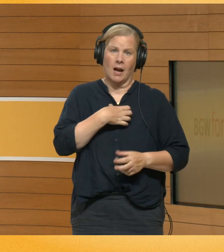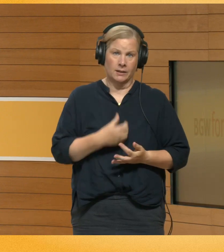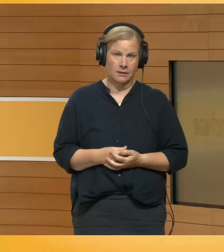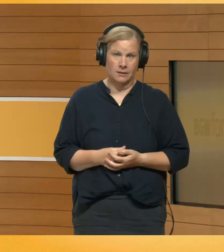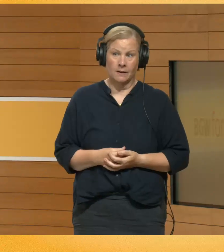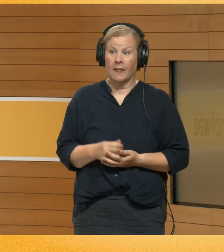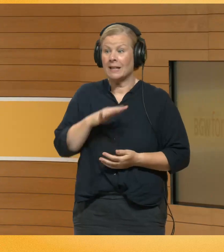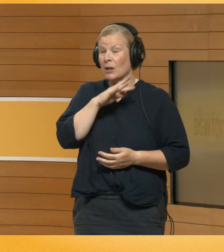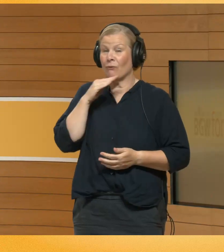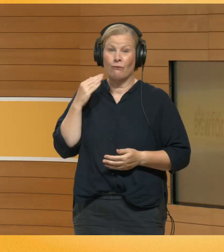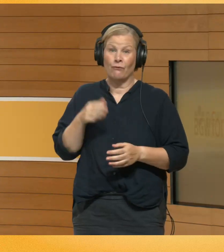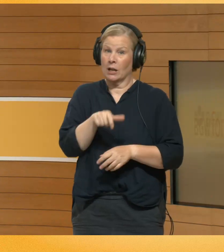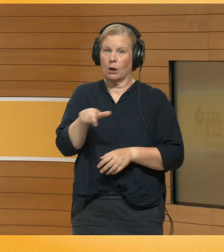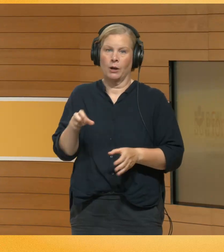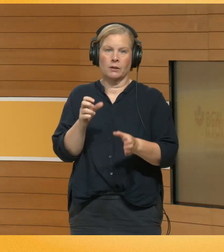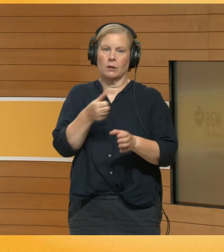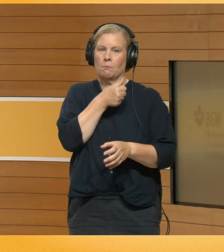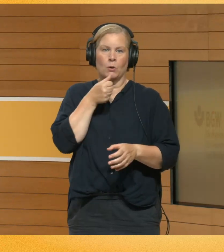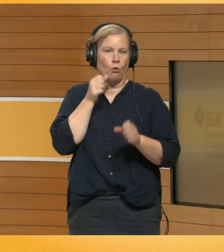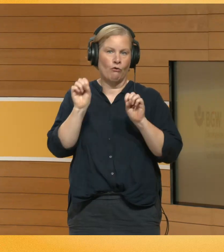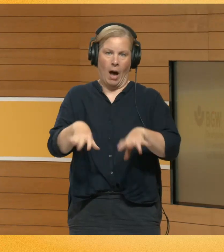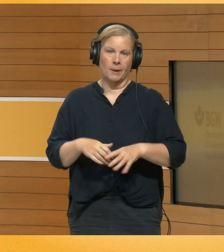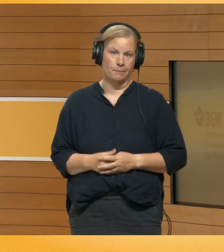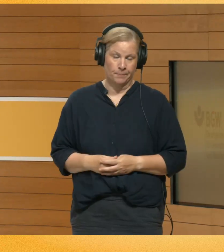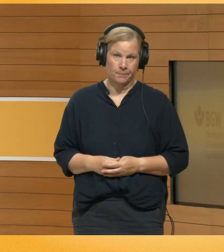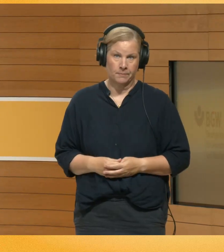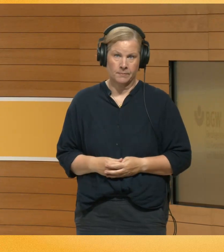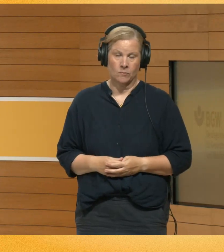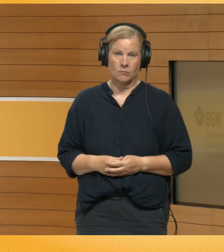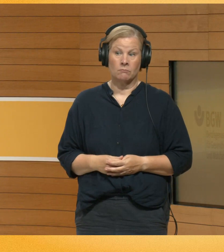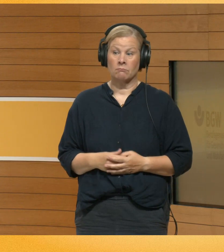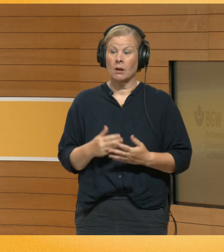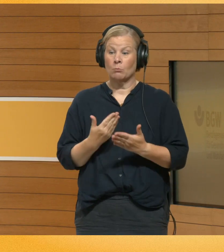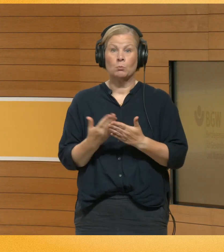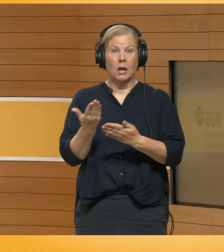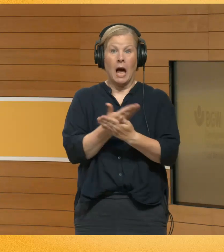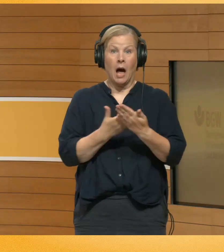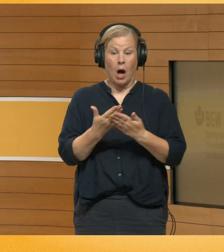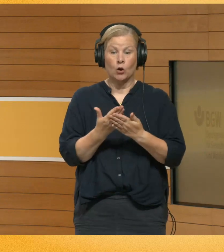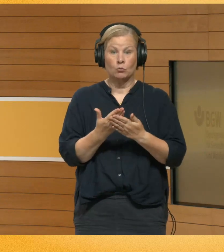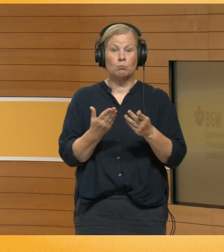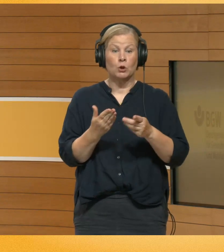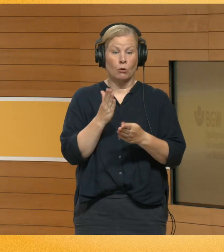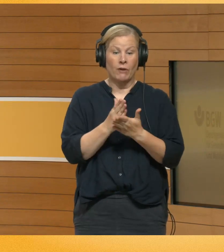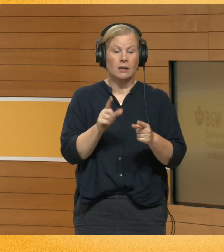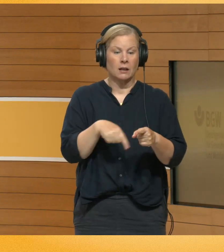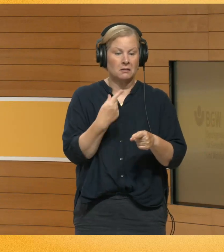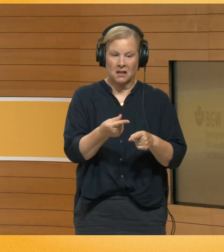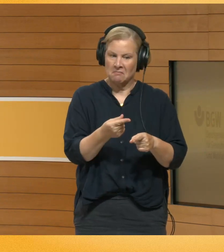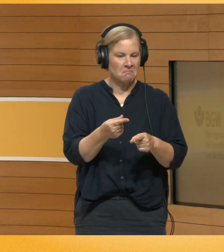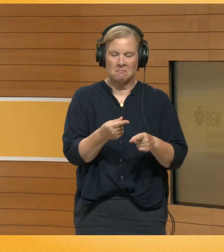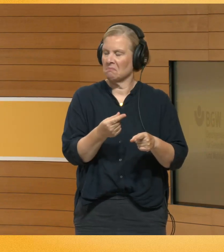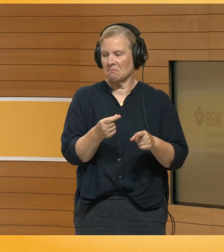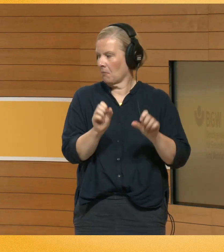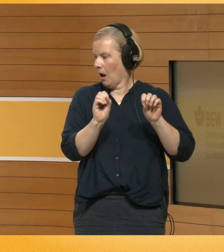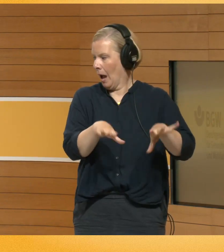days lost, many people who suffer from diseases, and they need to quit their